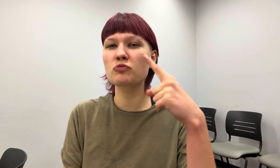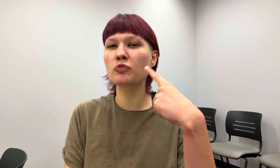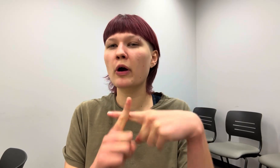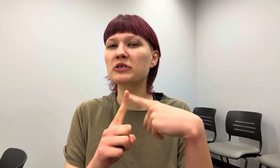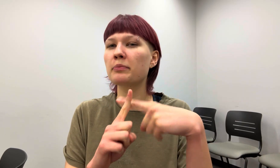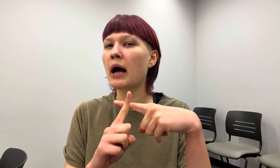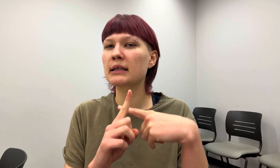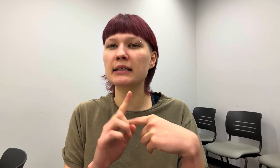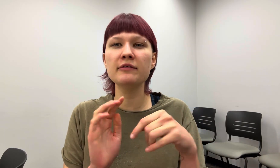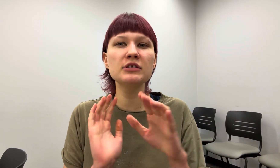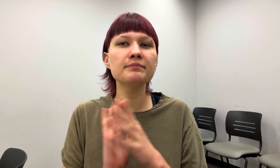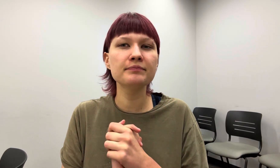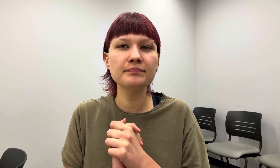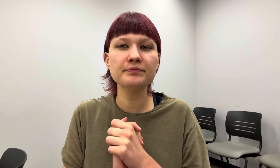brought some positives.